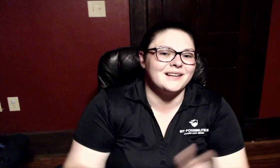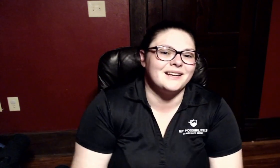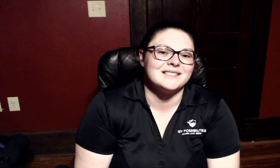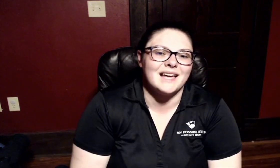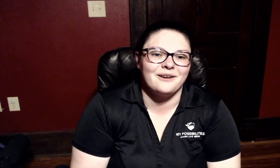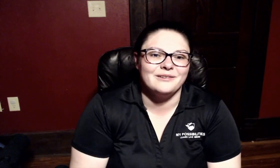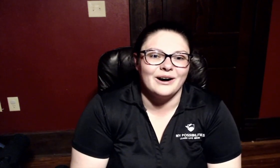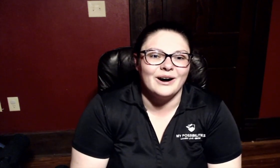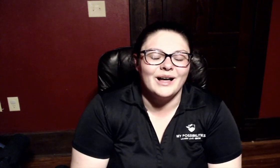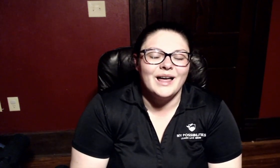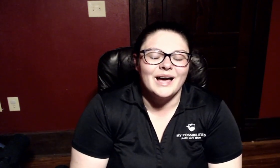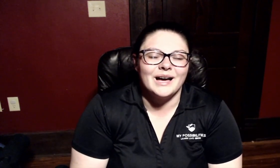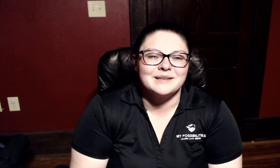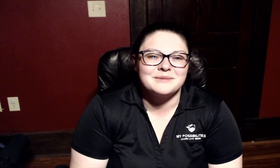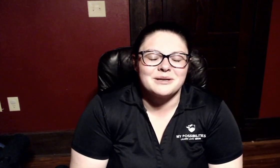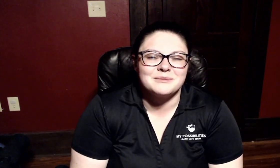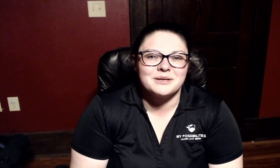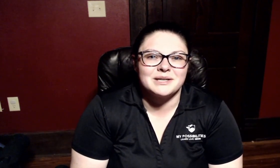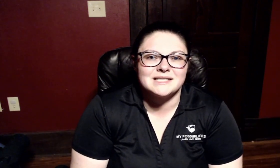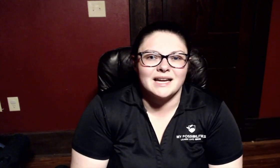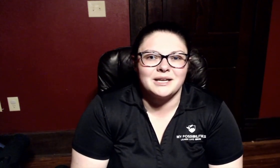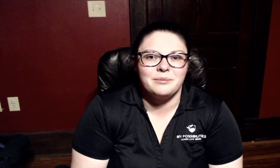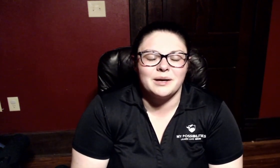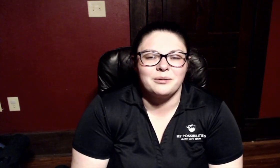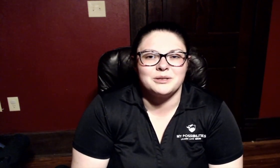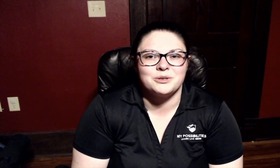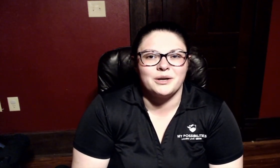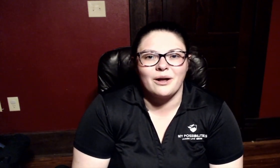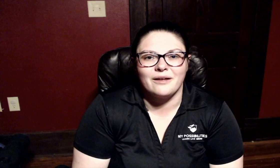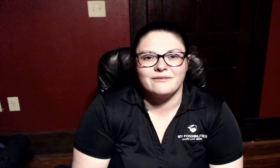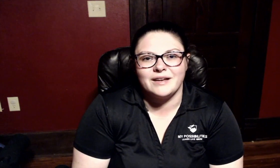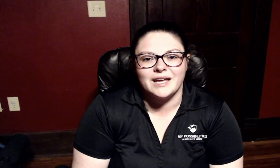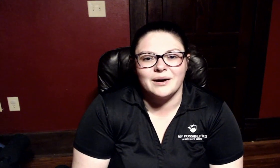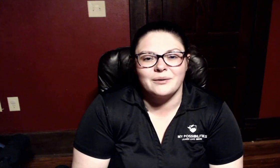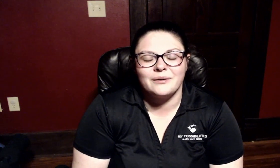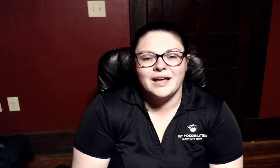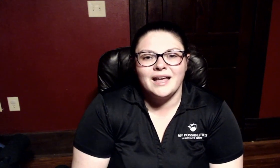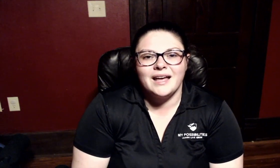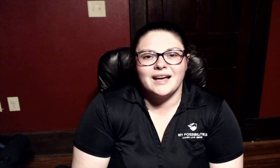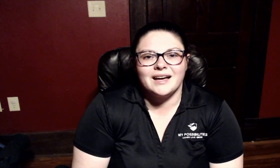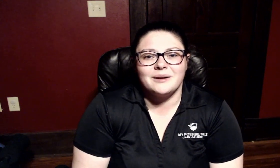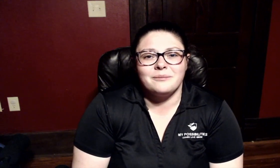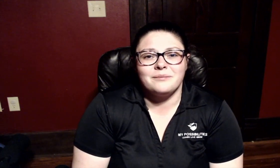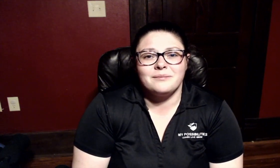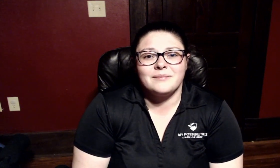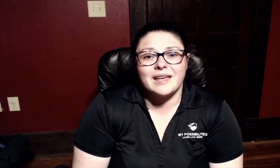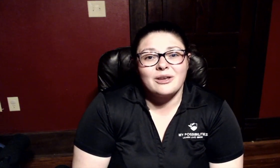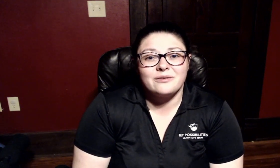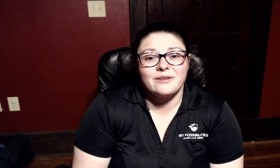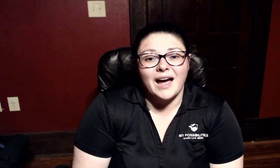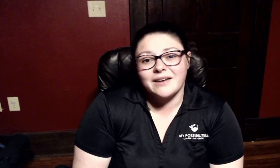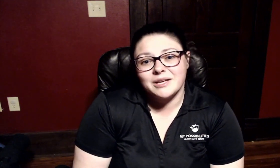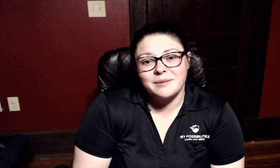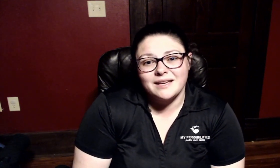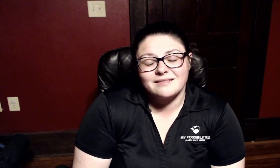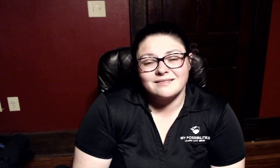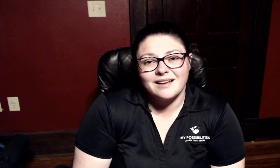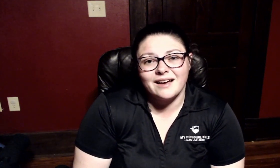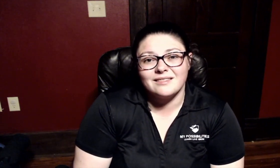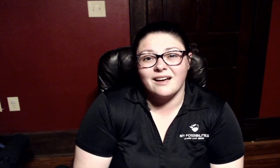doesn't have y'all. So I'm so excited to be able to join y'all on video. Thank y'all for having me. I love